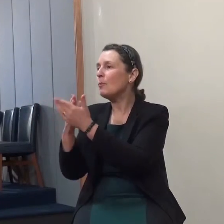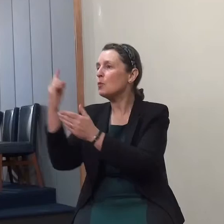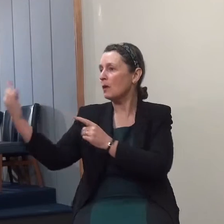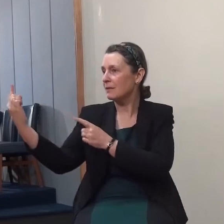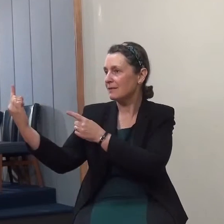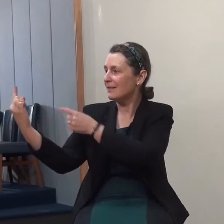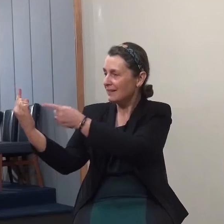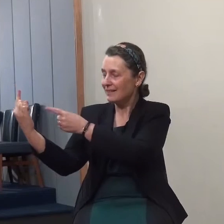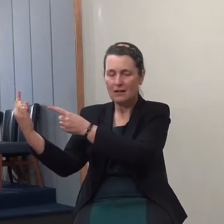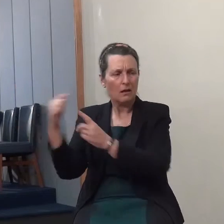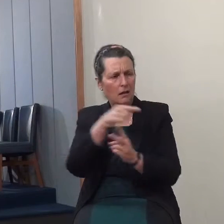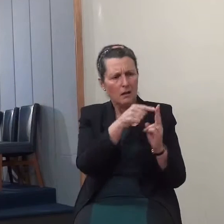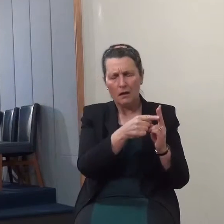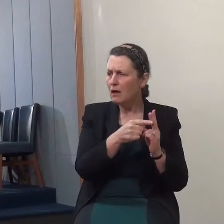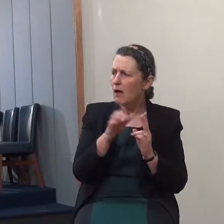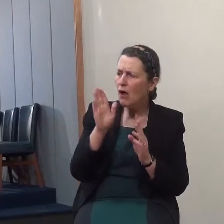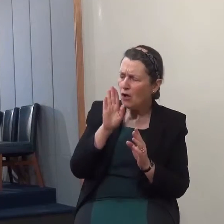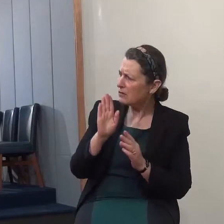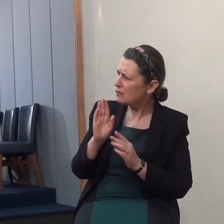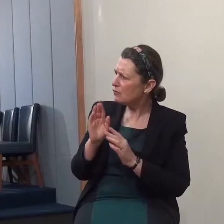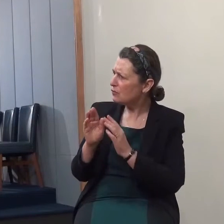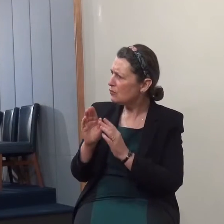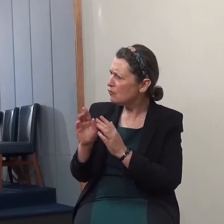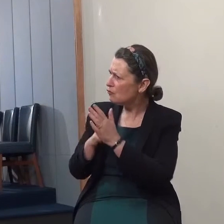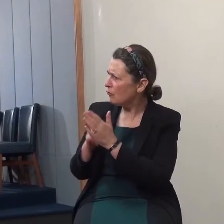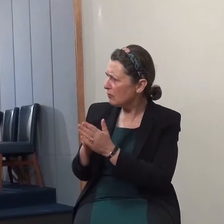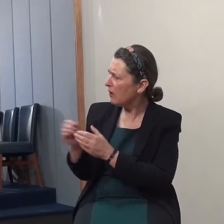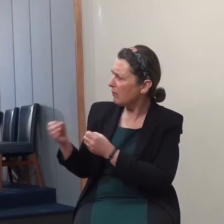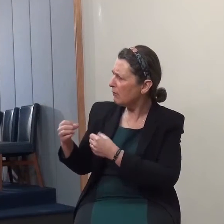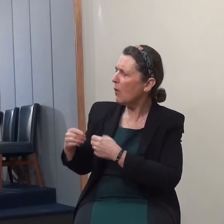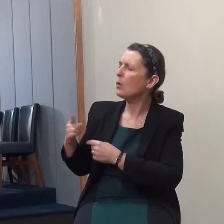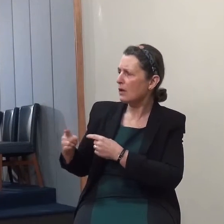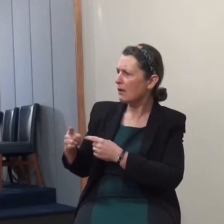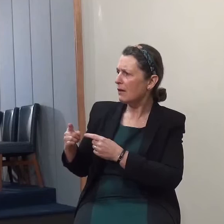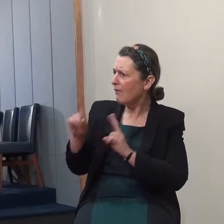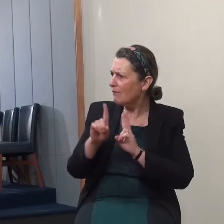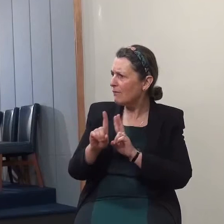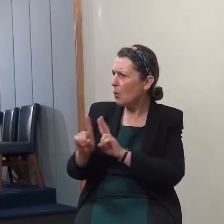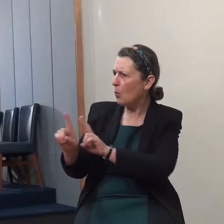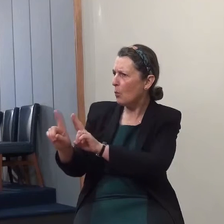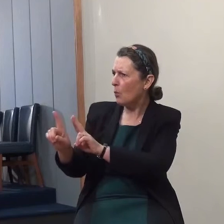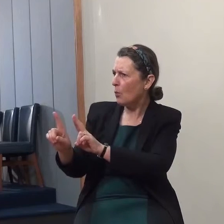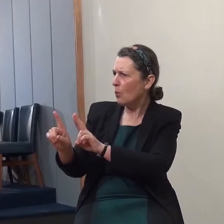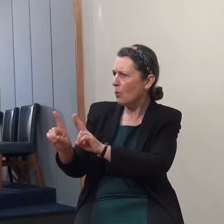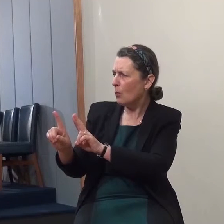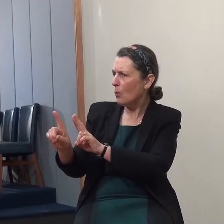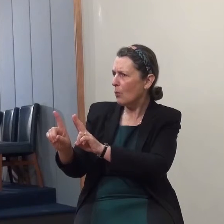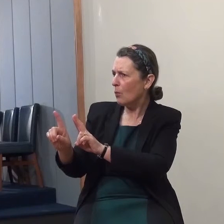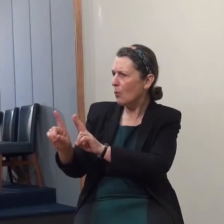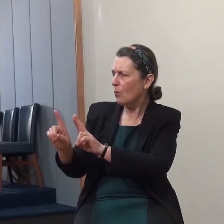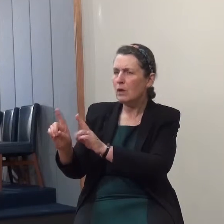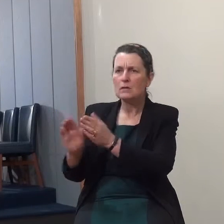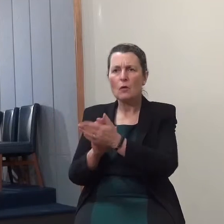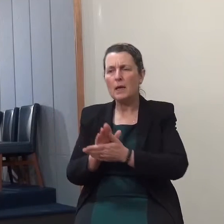they followed Jesus. But we're not to understand by this that they followed him permanently and in a decided